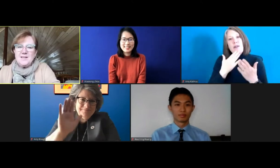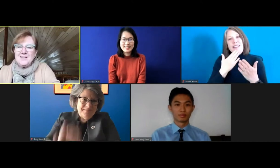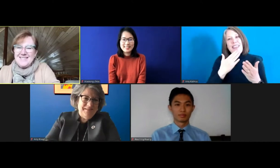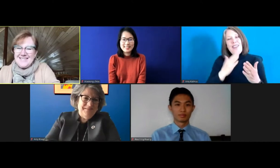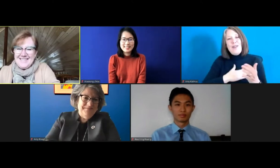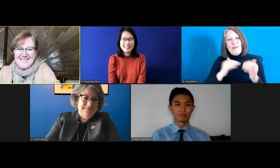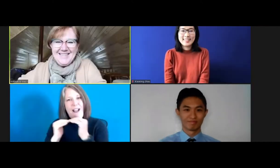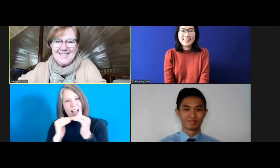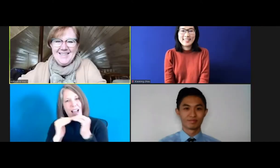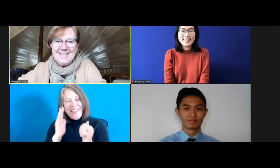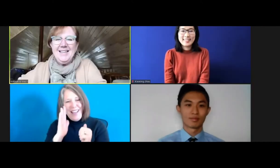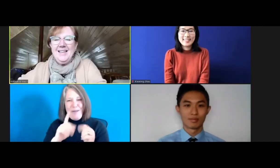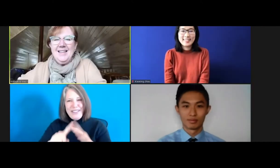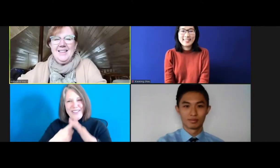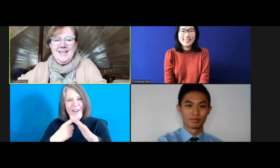will start.